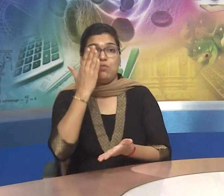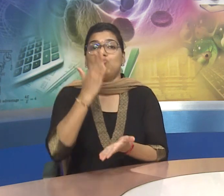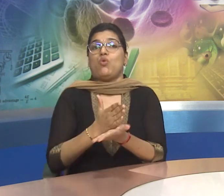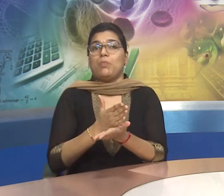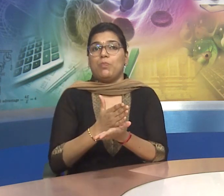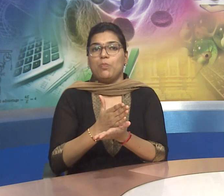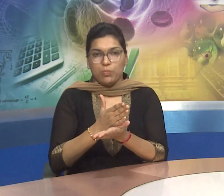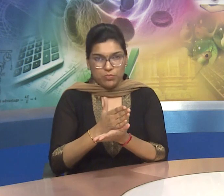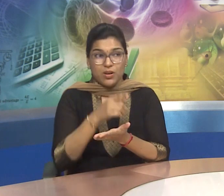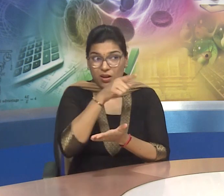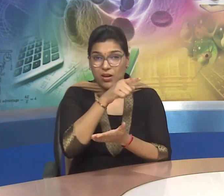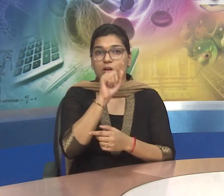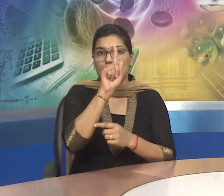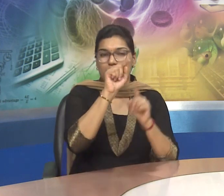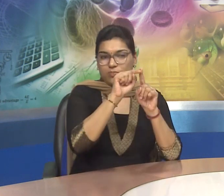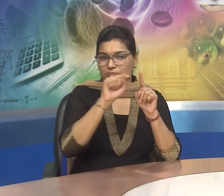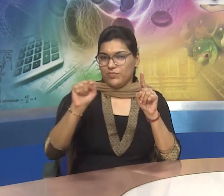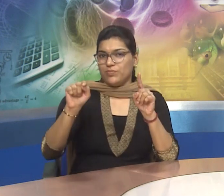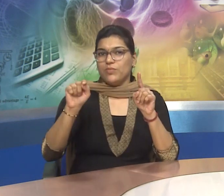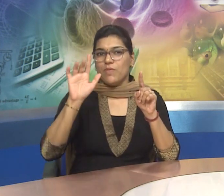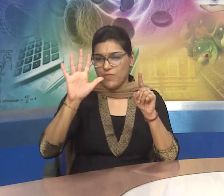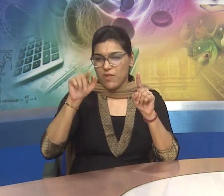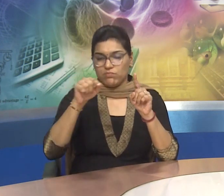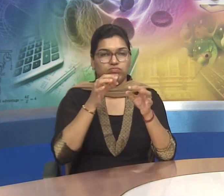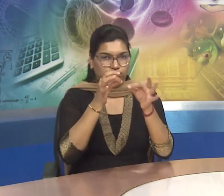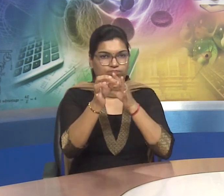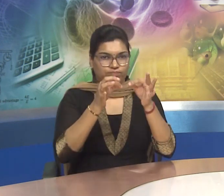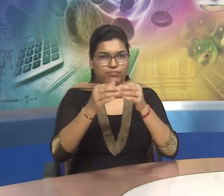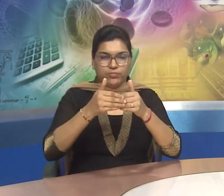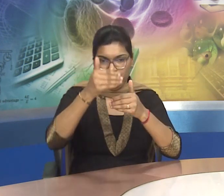We will discuss all these points again in detail further.